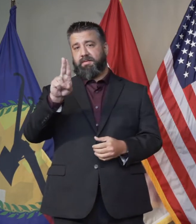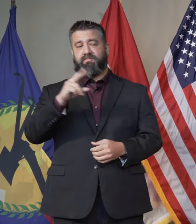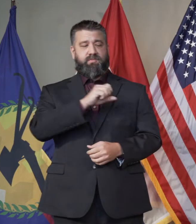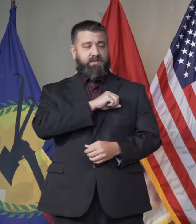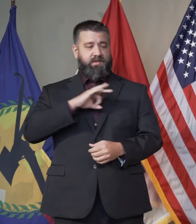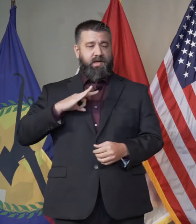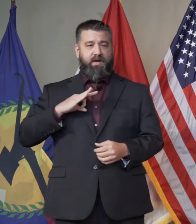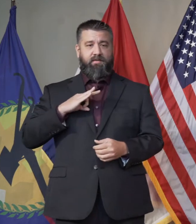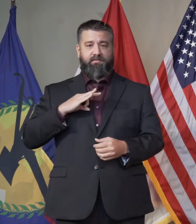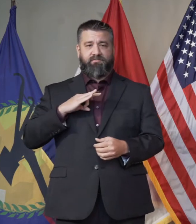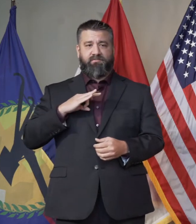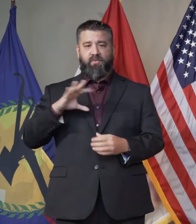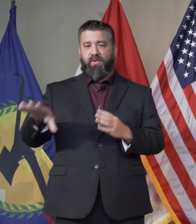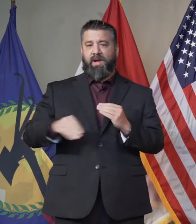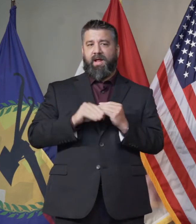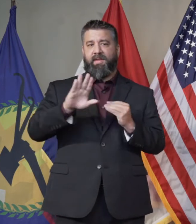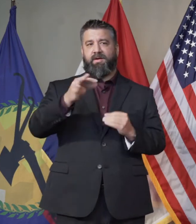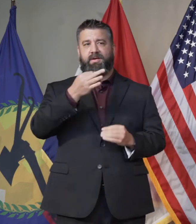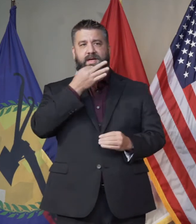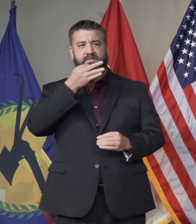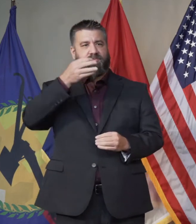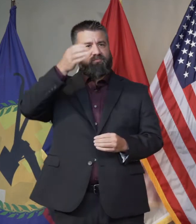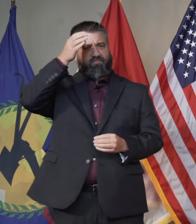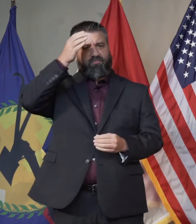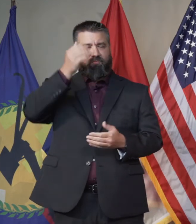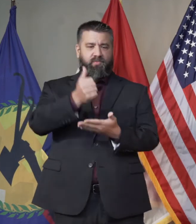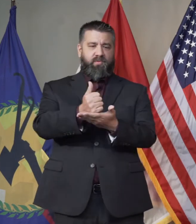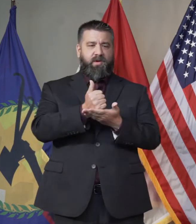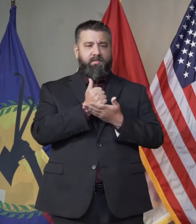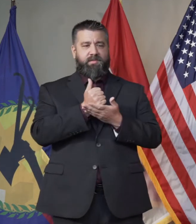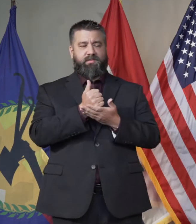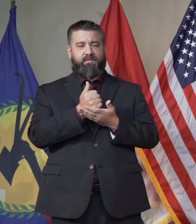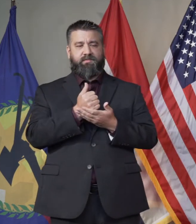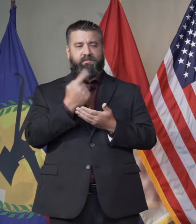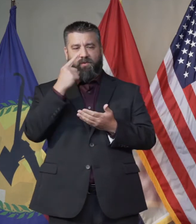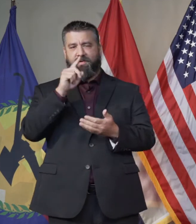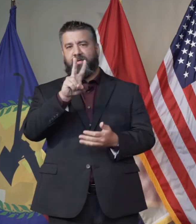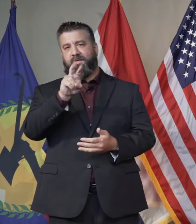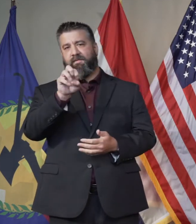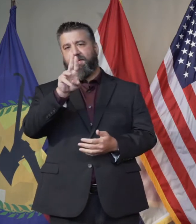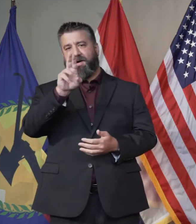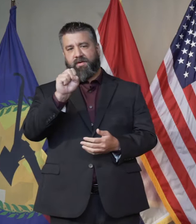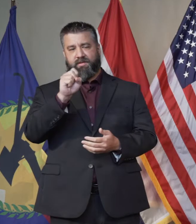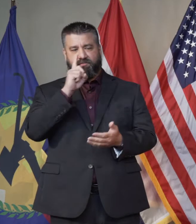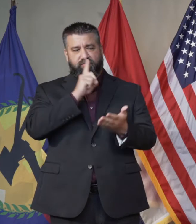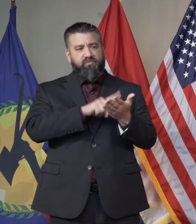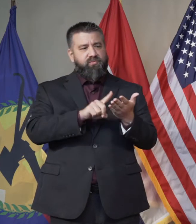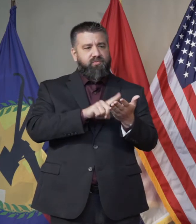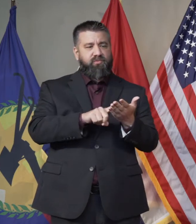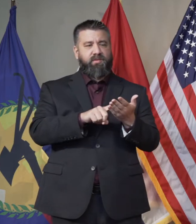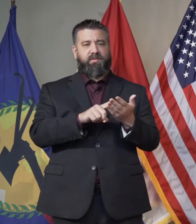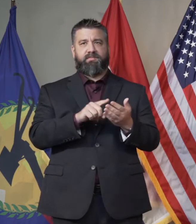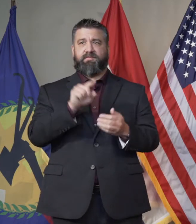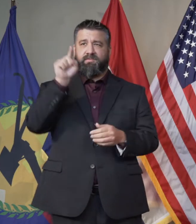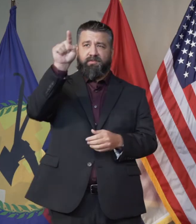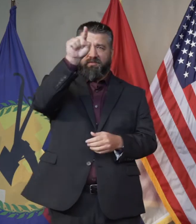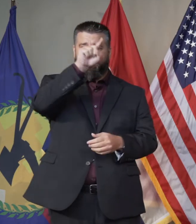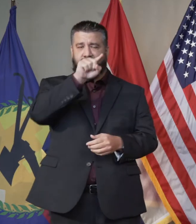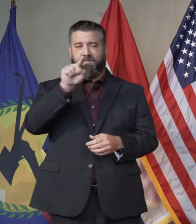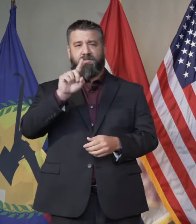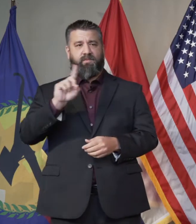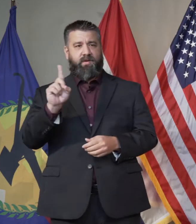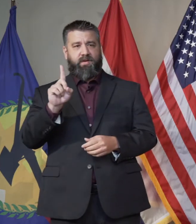our epidemiology, communications, and geospatial work. It will help us research and plan for an